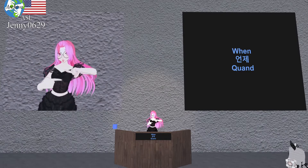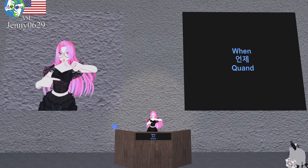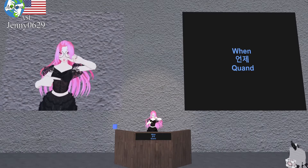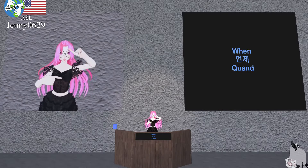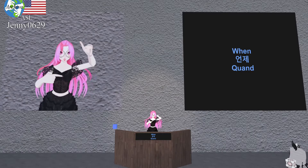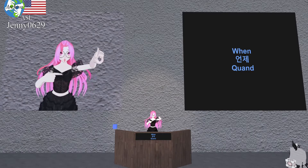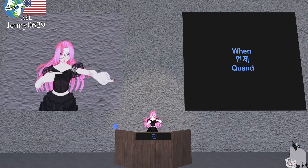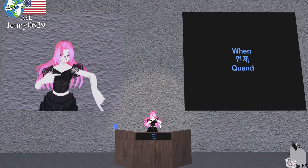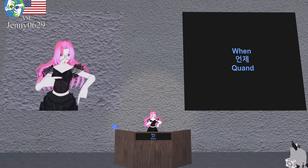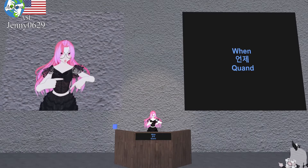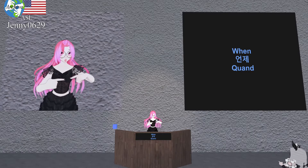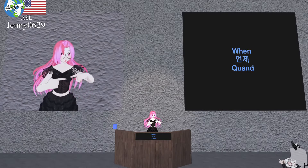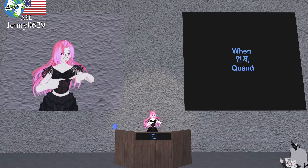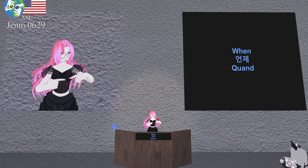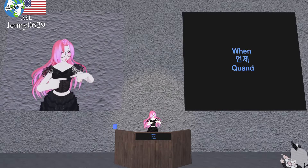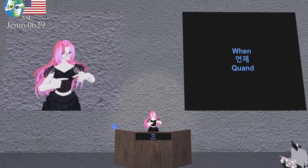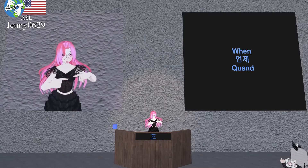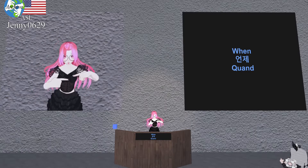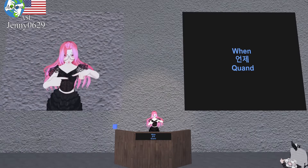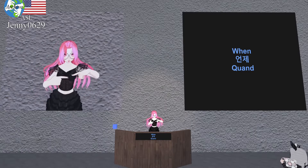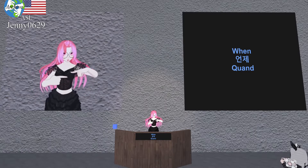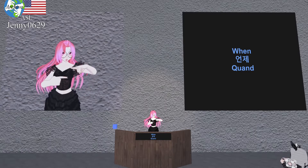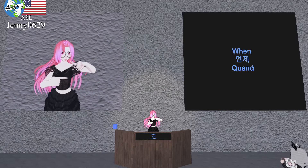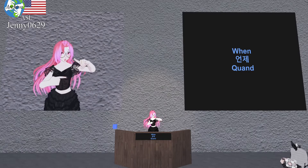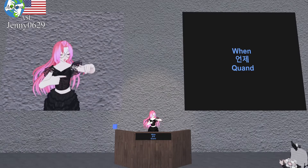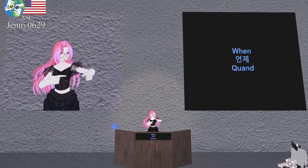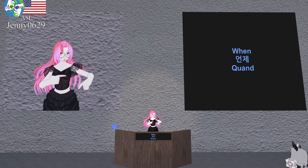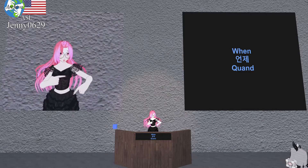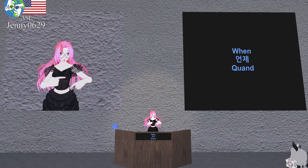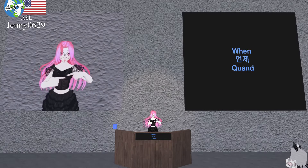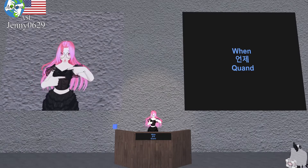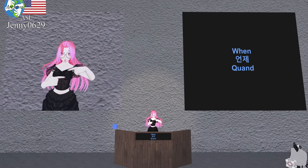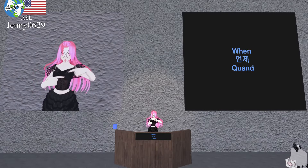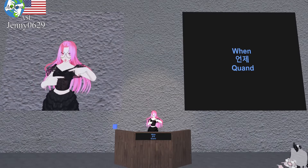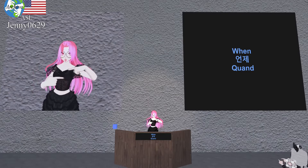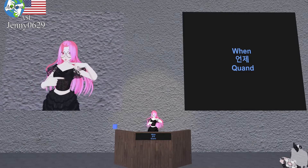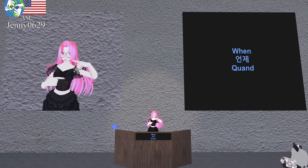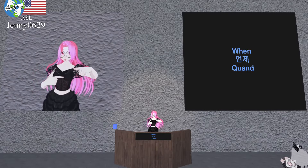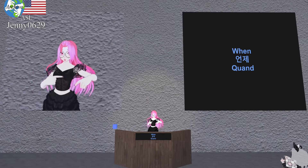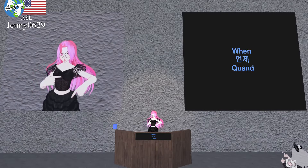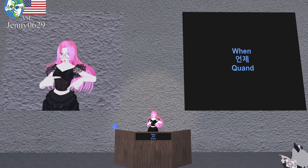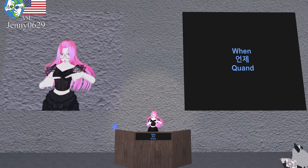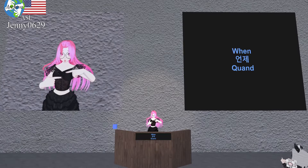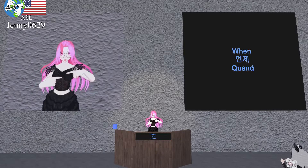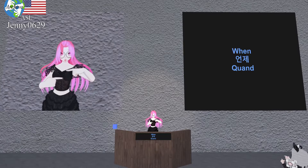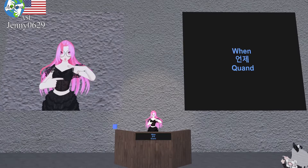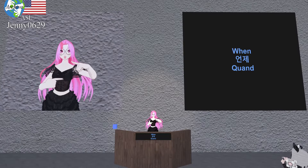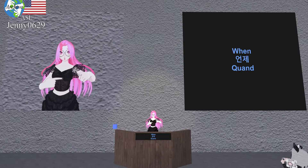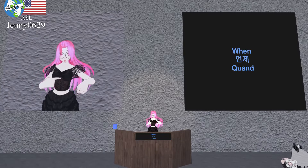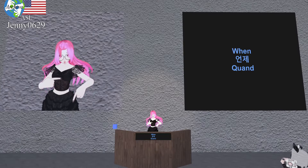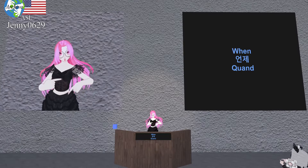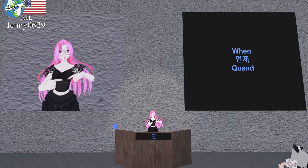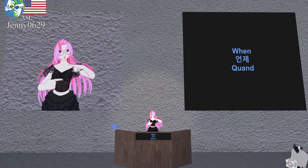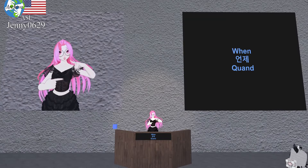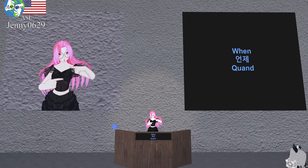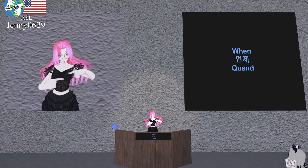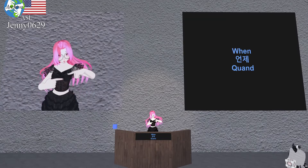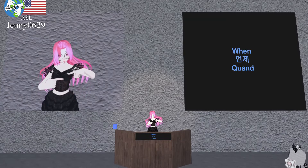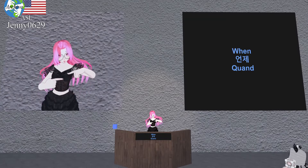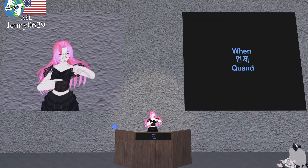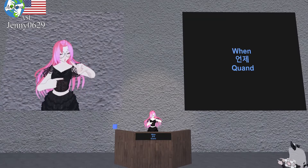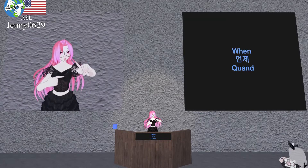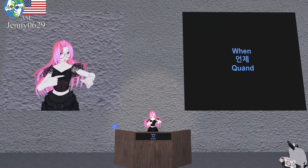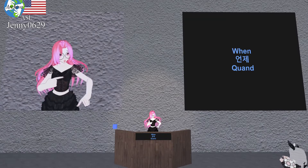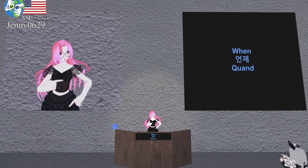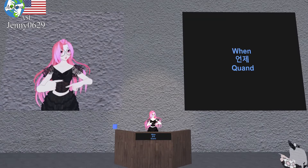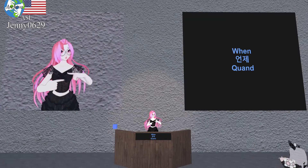move. And this hand is going to go around it. So think of this like the middle of the clock. And you're showing the hand to move all the